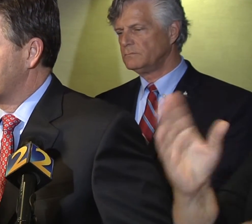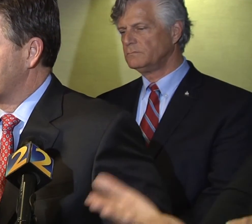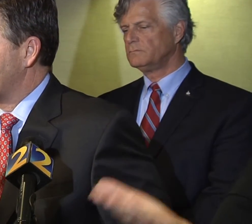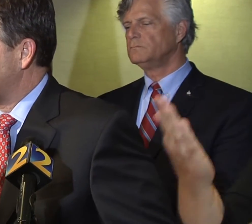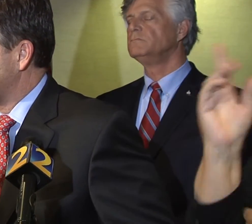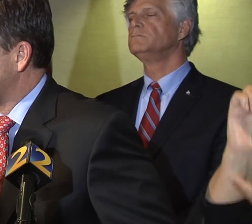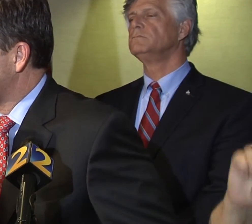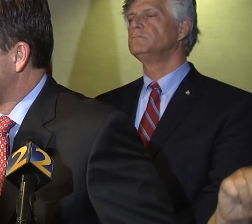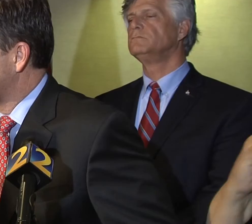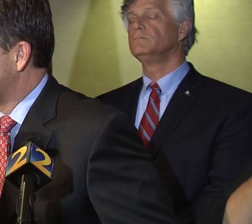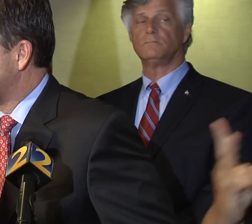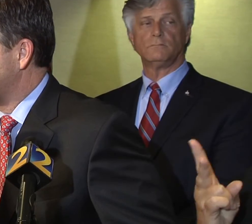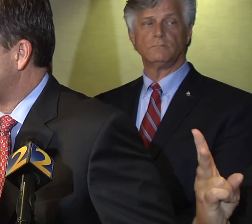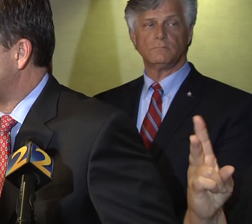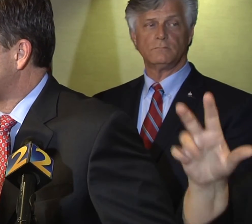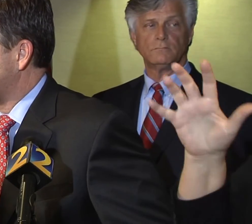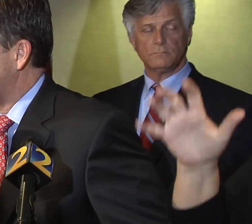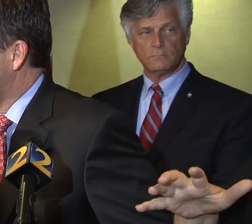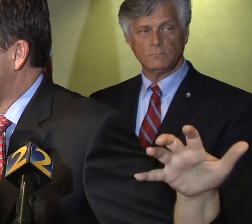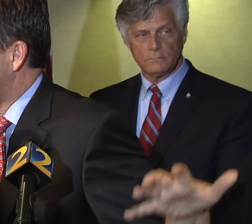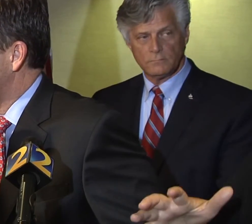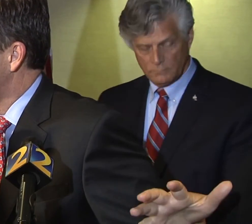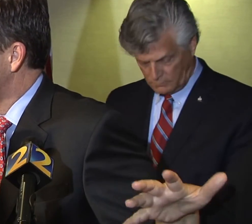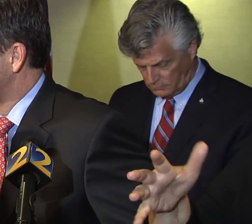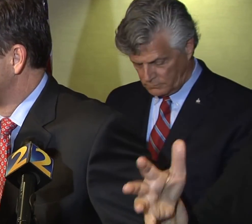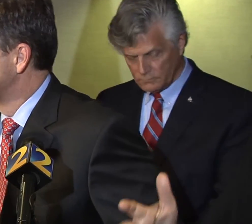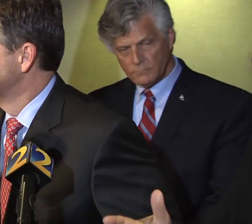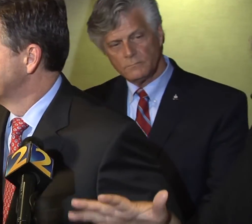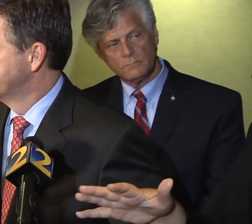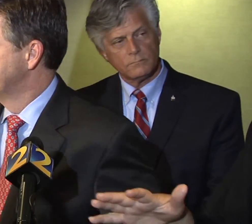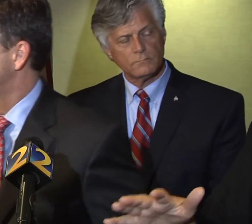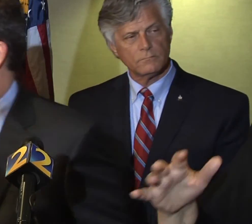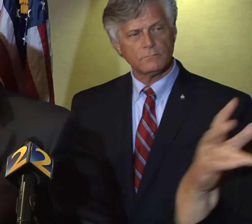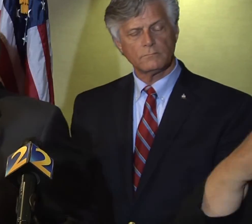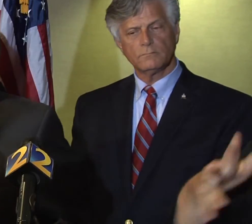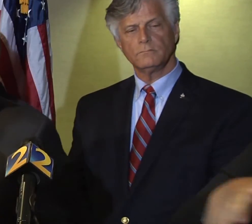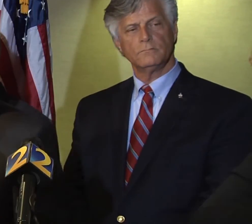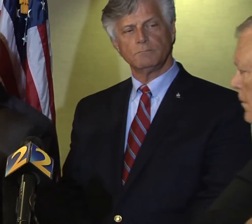until we see exactly what the storm does, we really can't answer that.